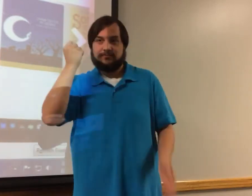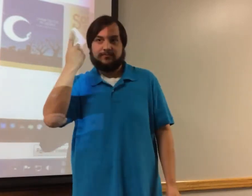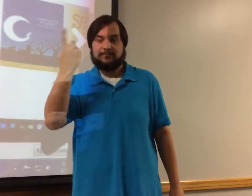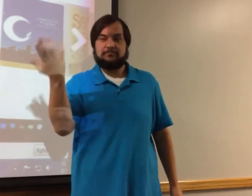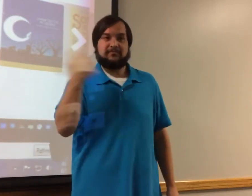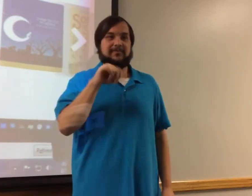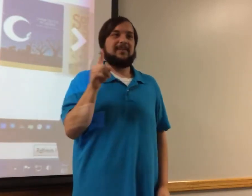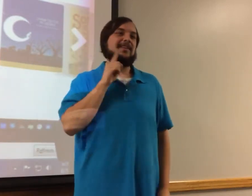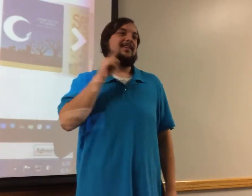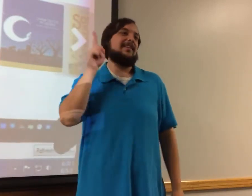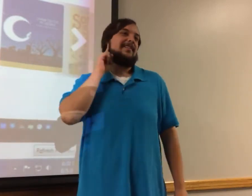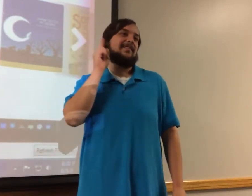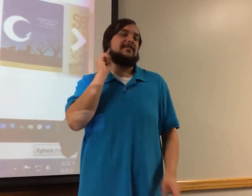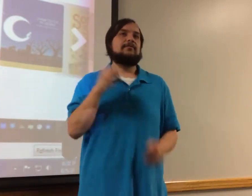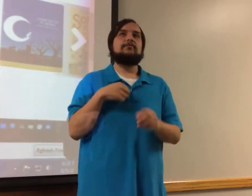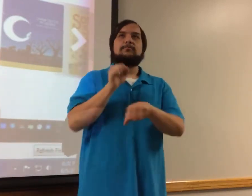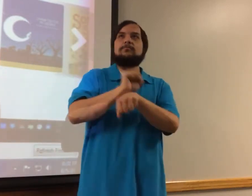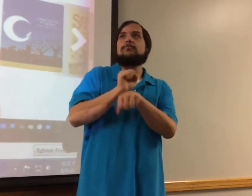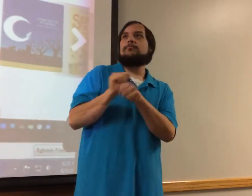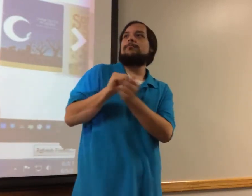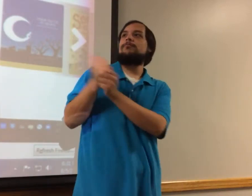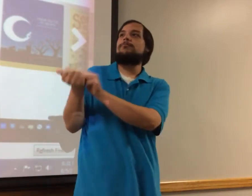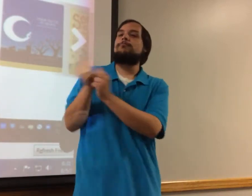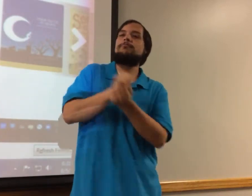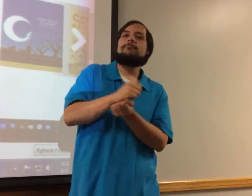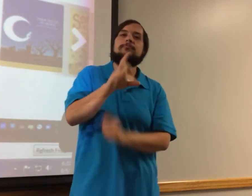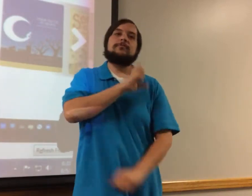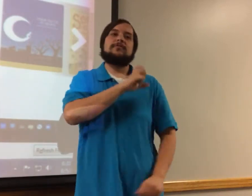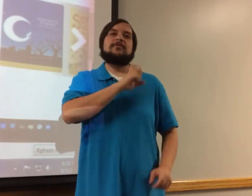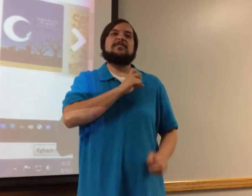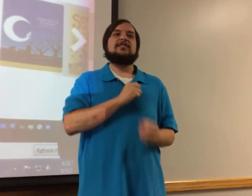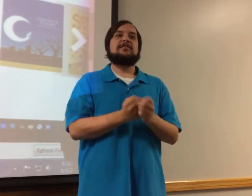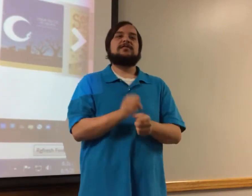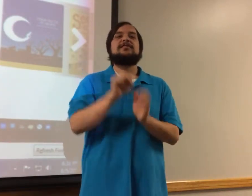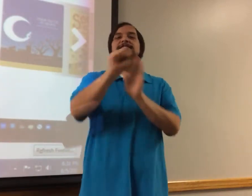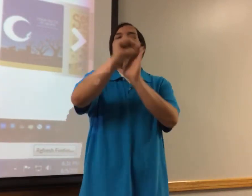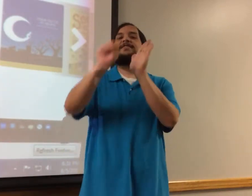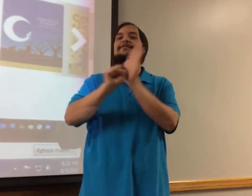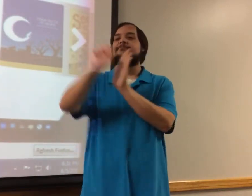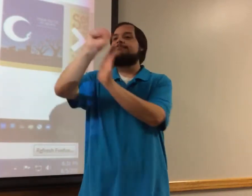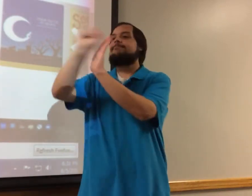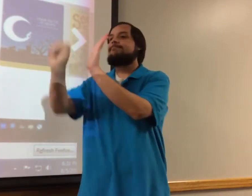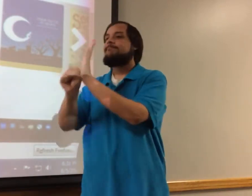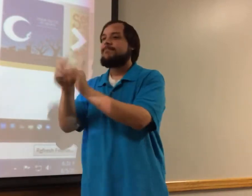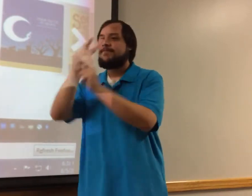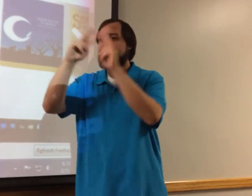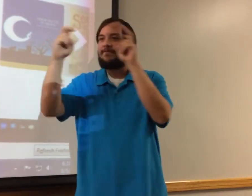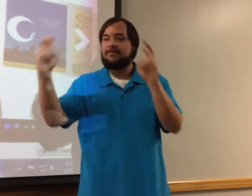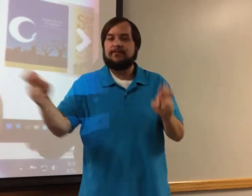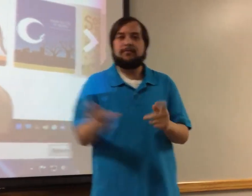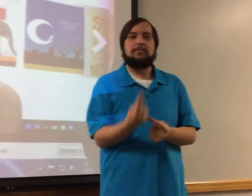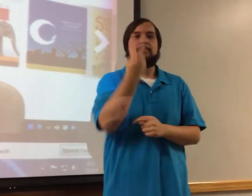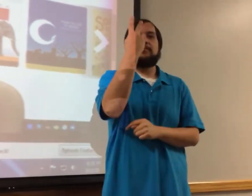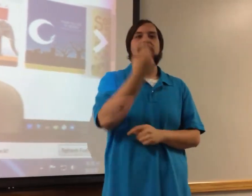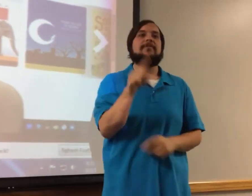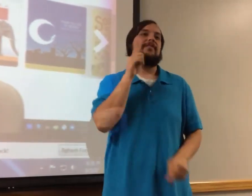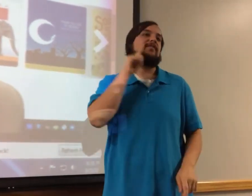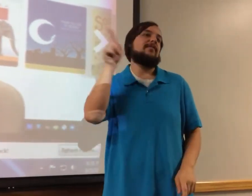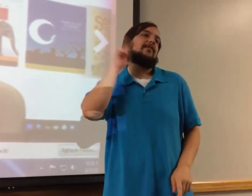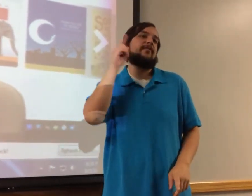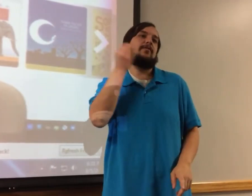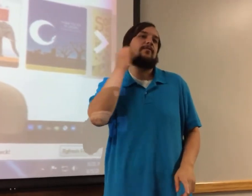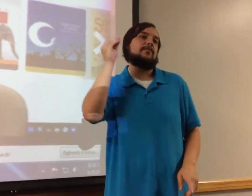for the deaf and hard of hearing has been working with the Sheriff's Association throughout the state education that's implemented, so the deaf person